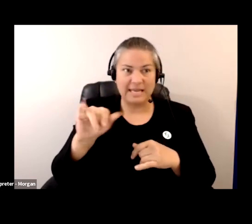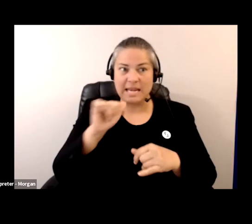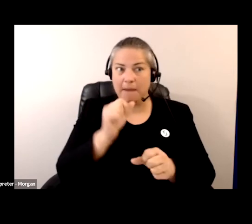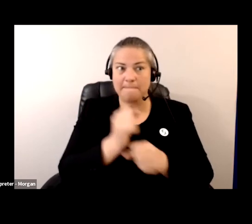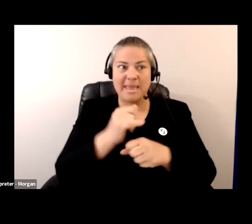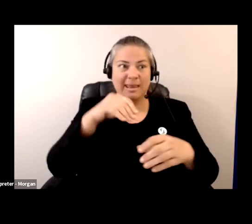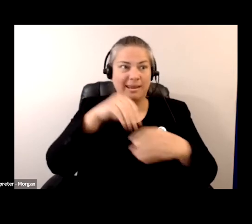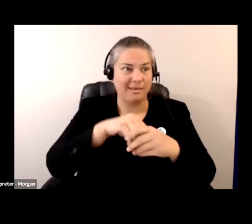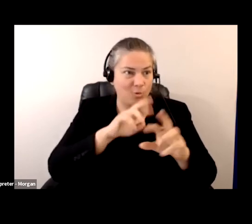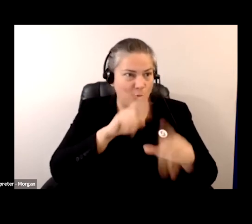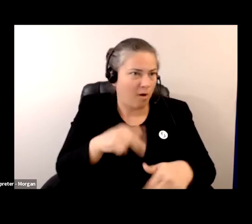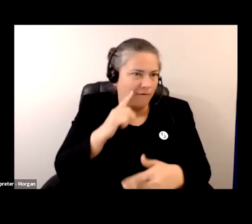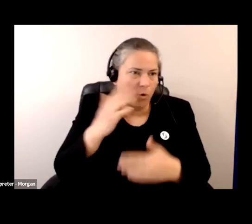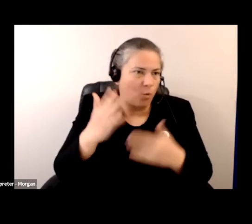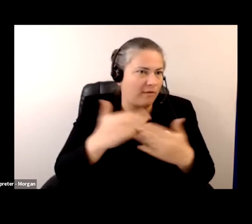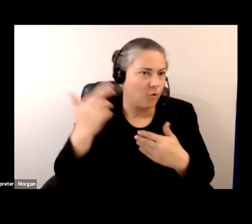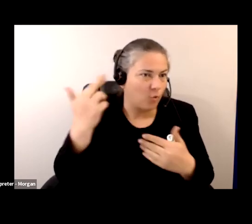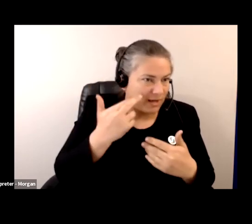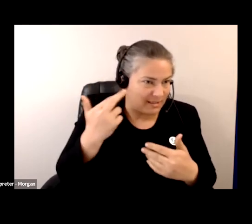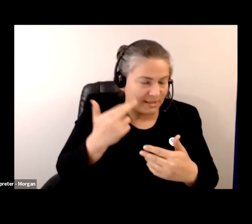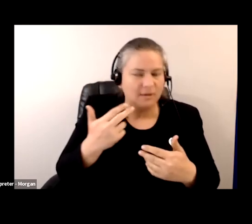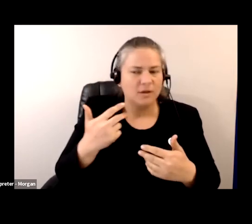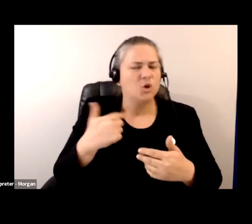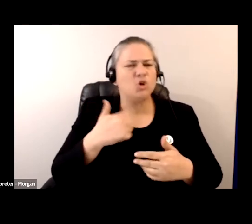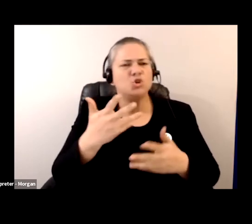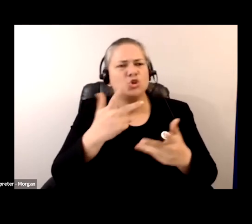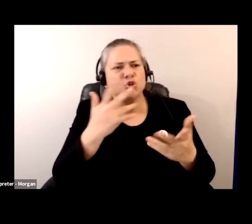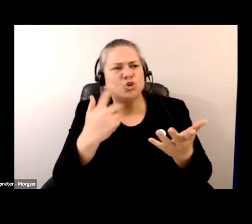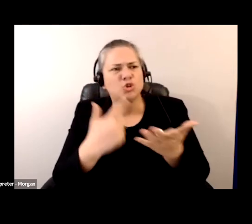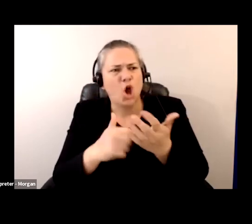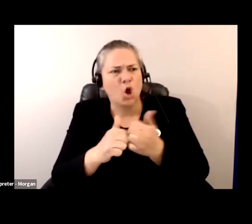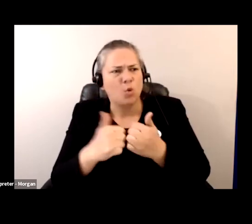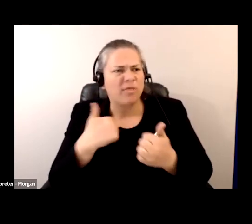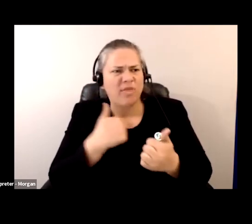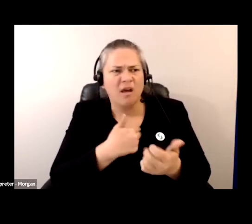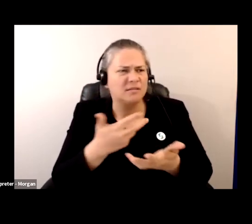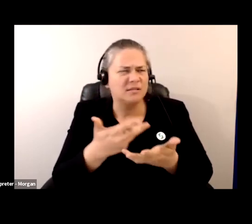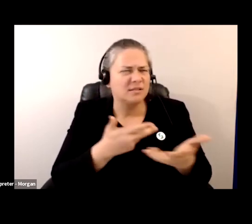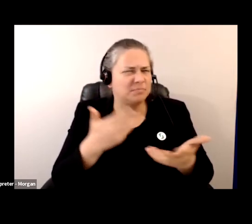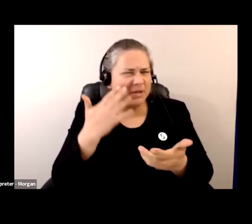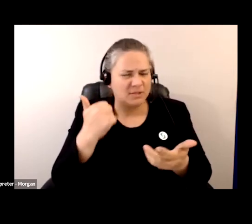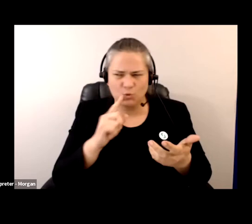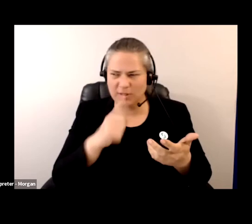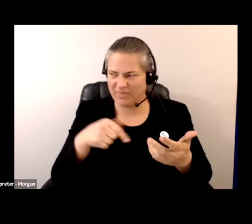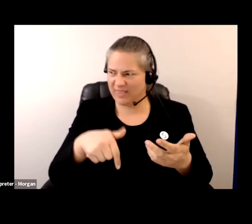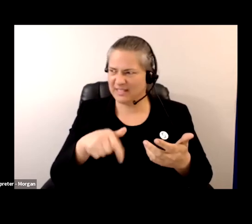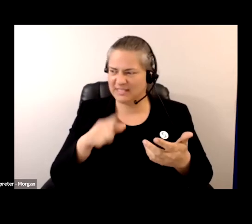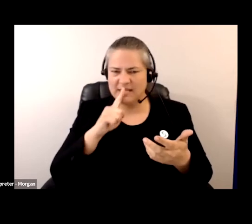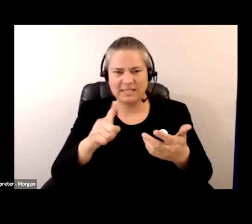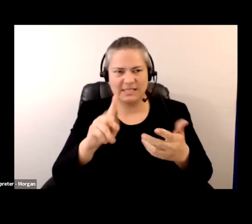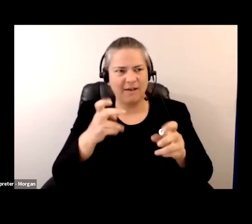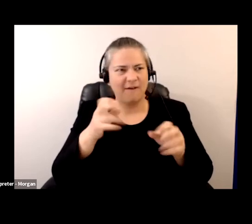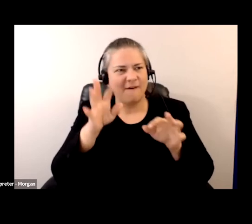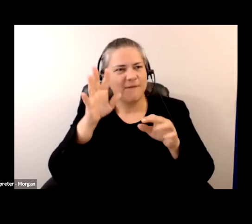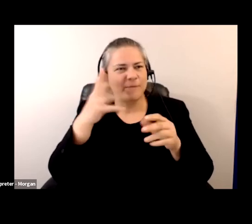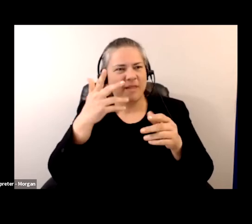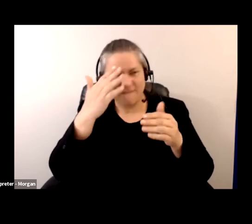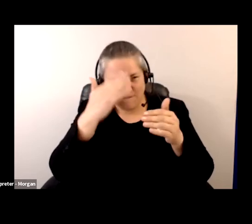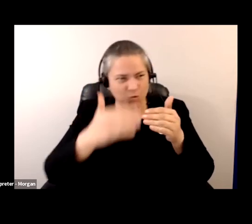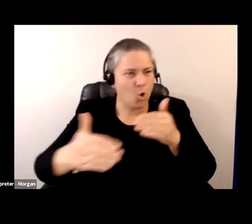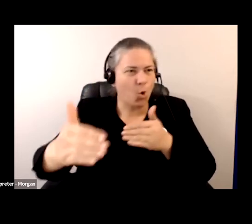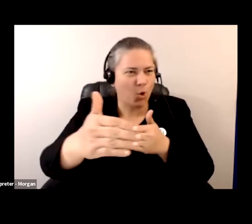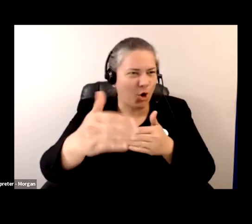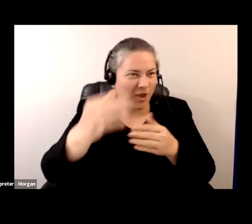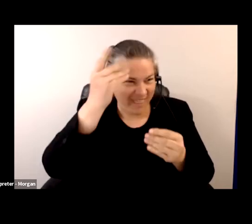report for one reason or another? You could just talk us through a little bit, because I think, you know, this is a forward-thinking report, but there's a lot